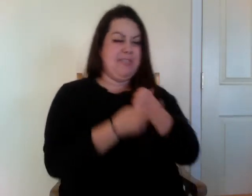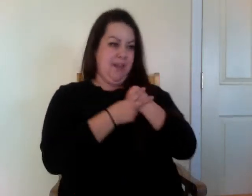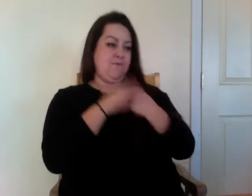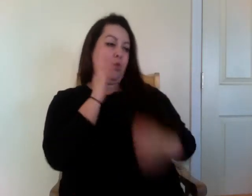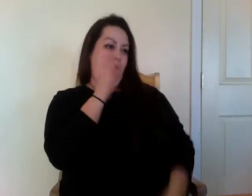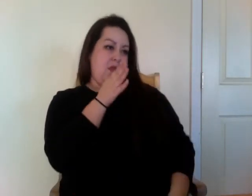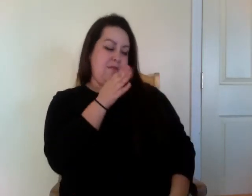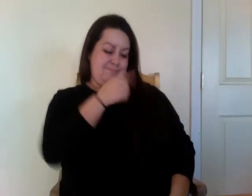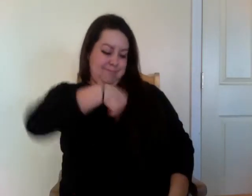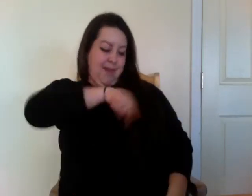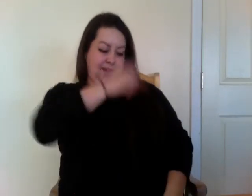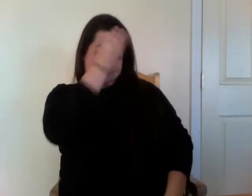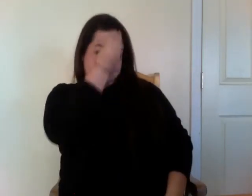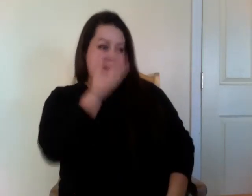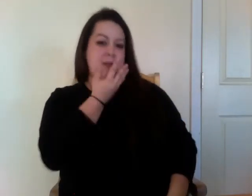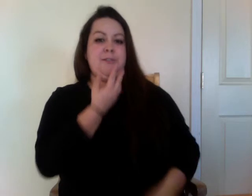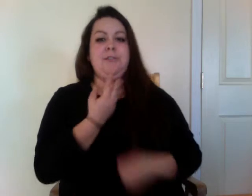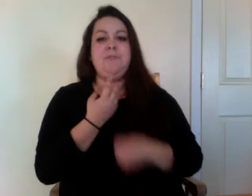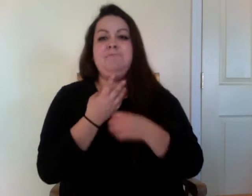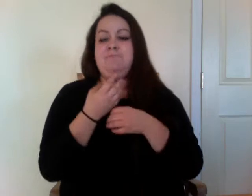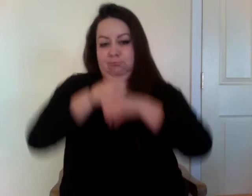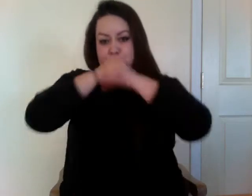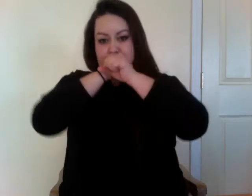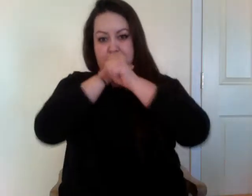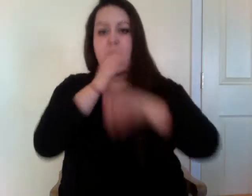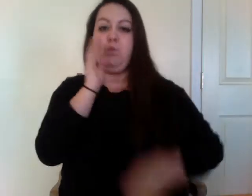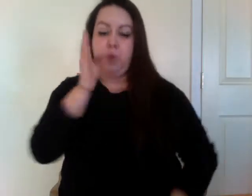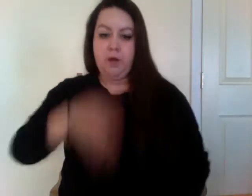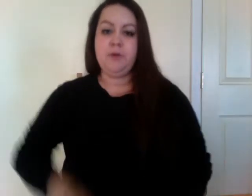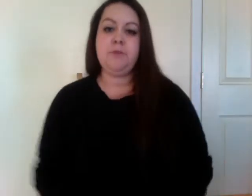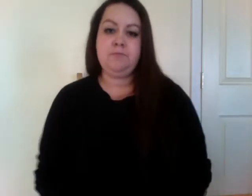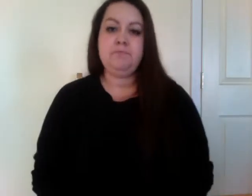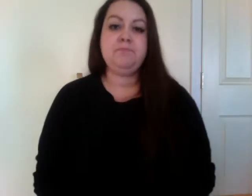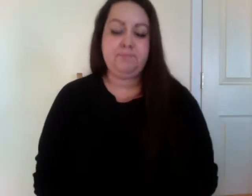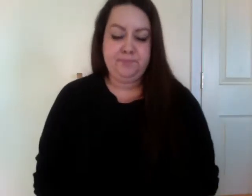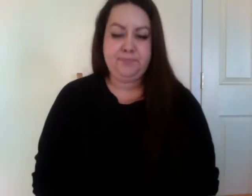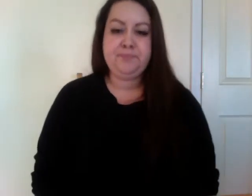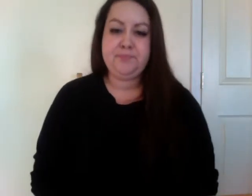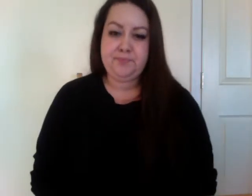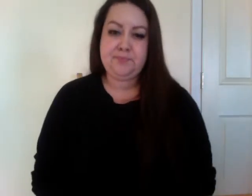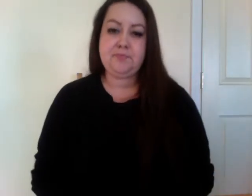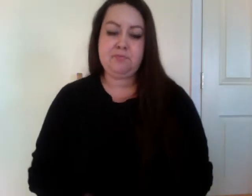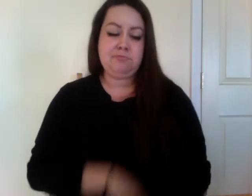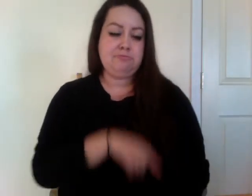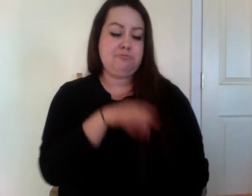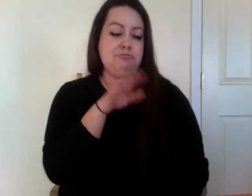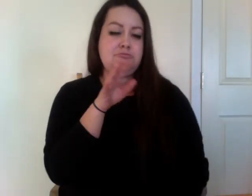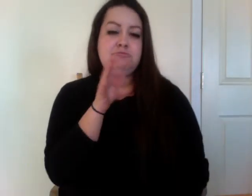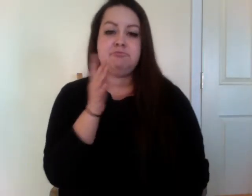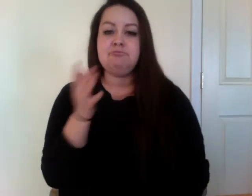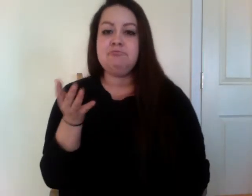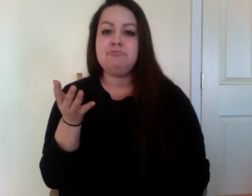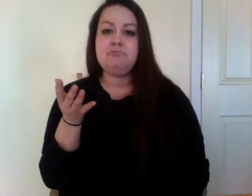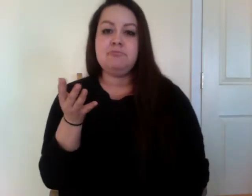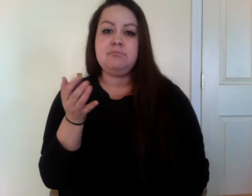in for some preliminary advising or express an interest in the college or to begin the testing